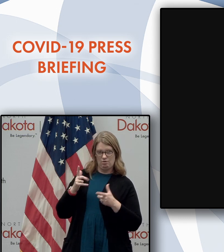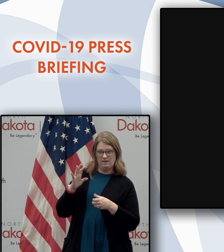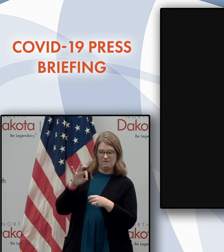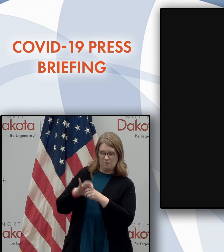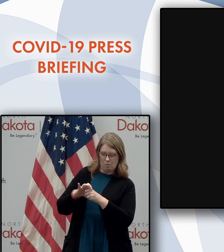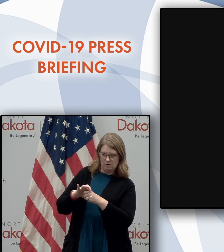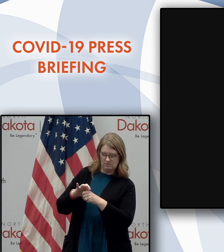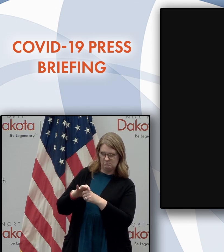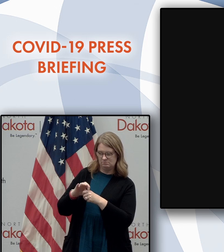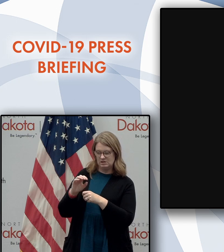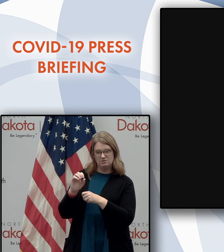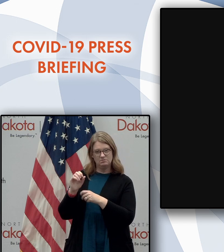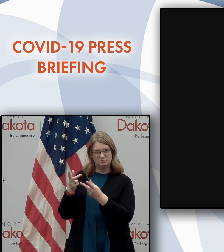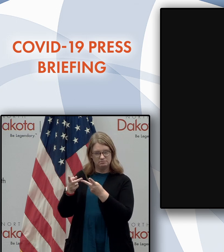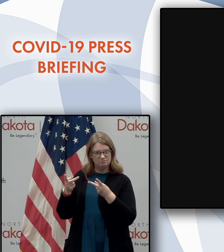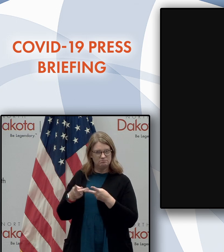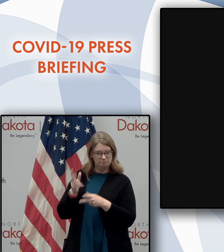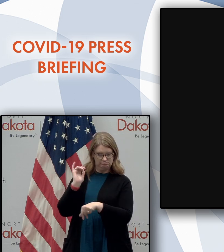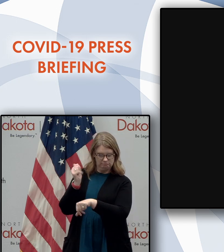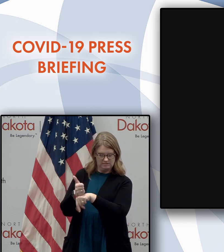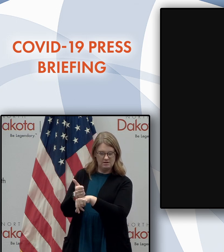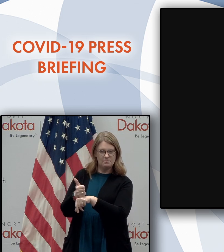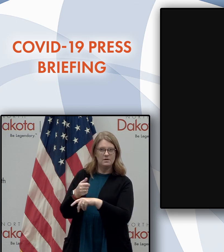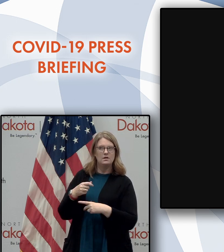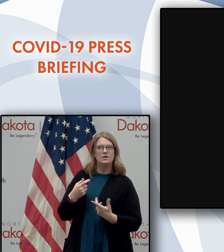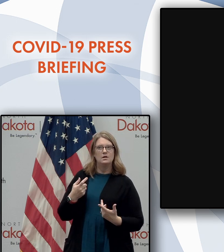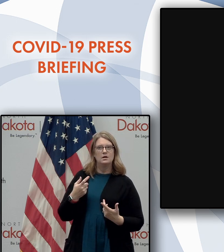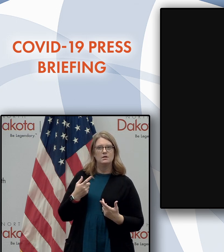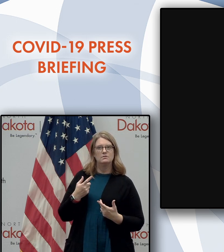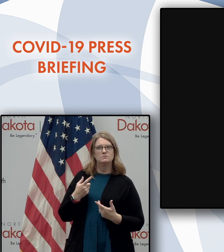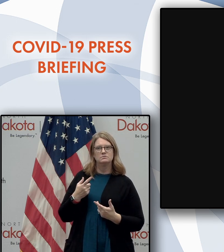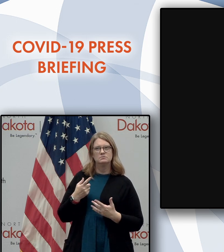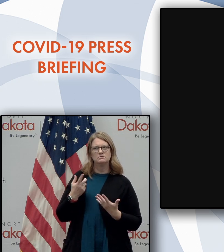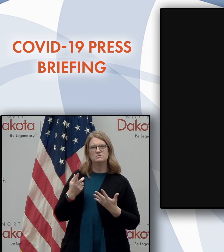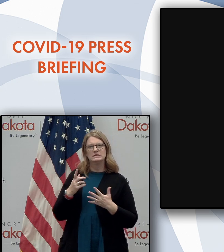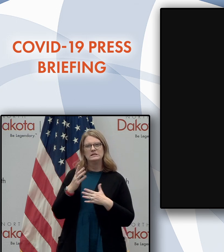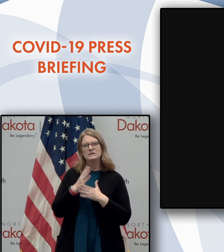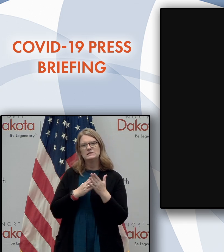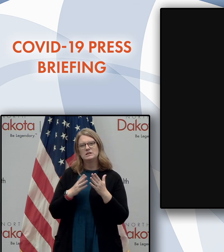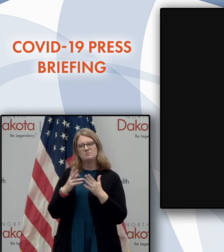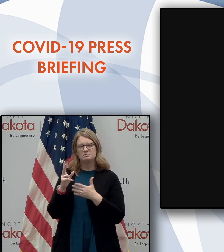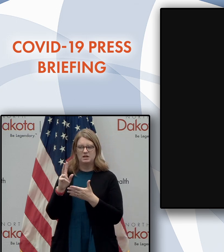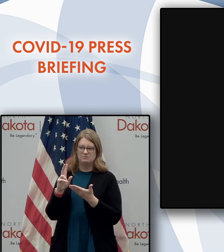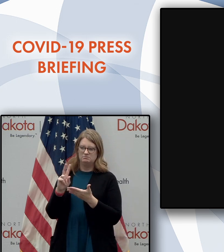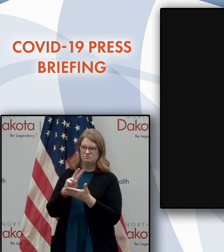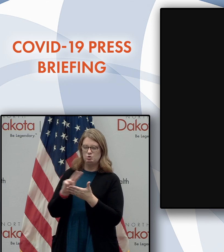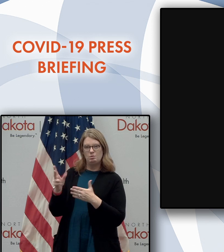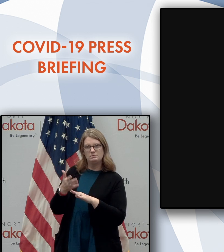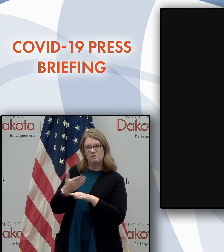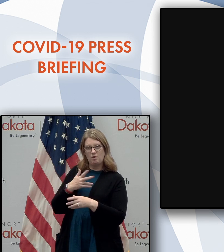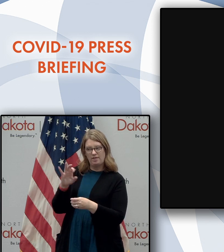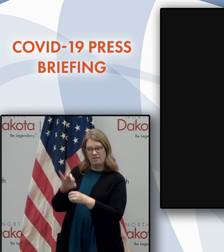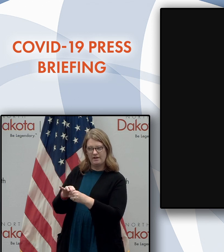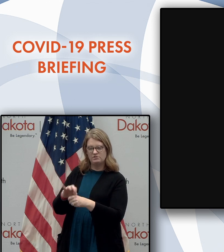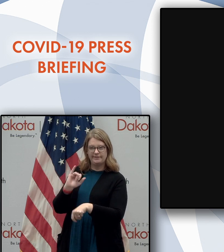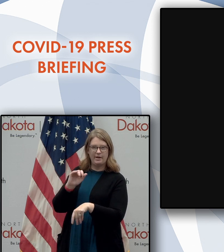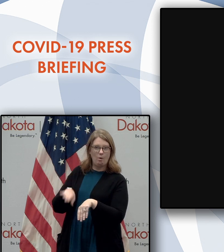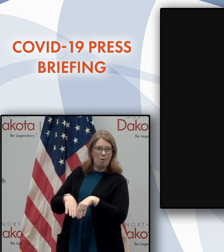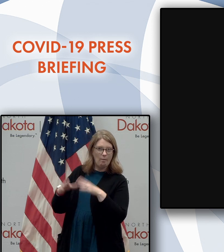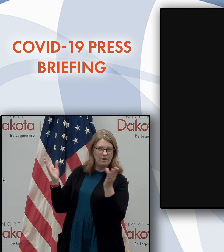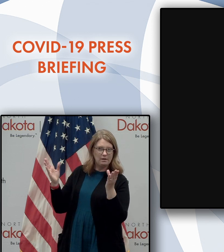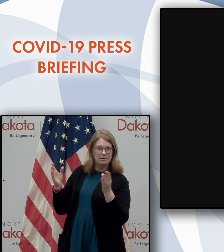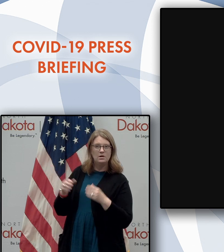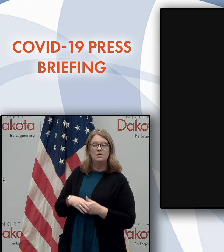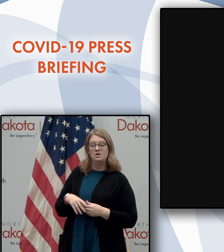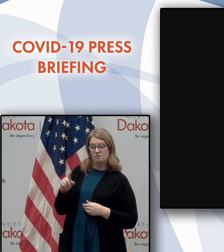And so those will start out, some cases, 2 weeks prior to Election Day. And so people in